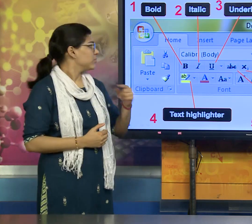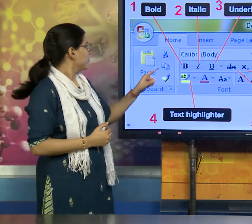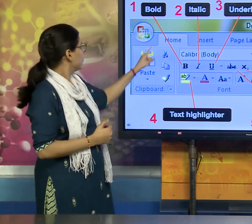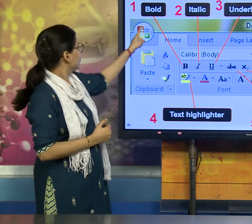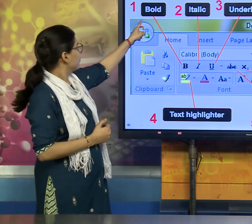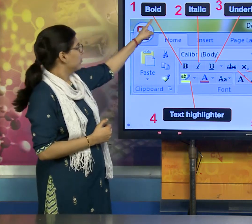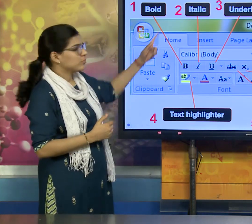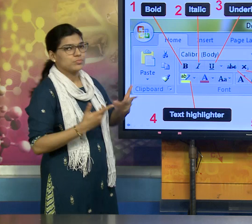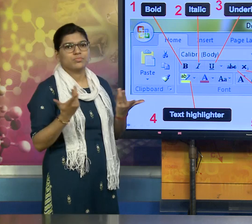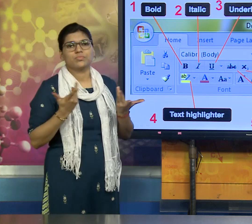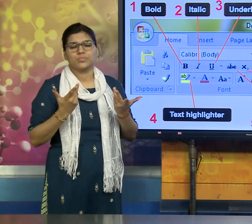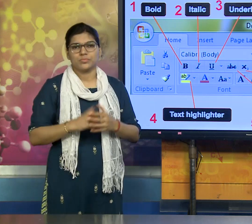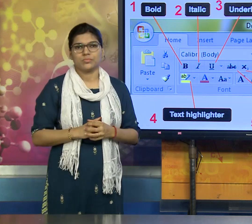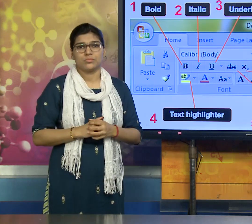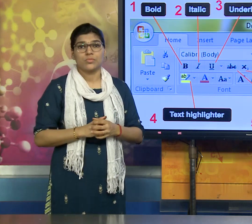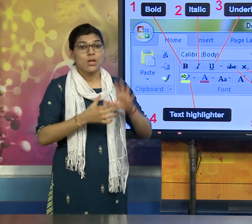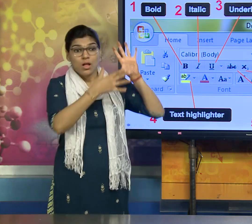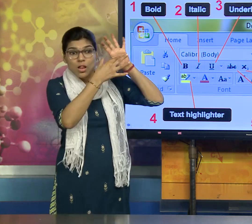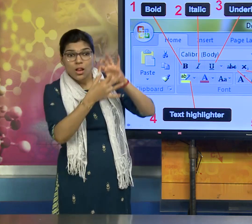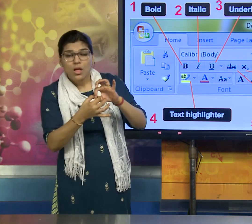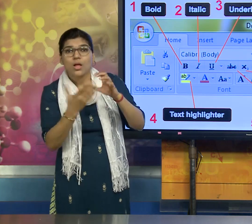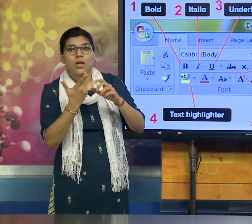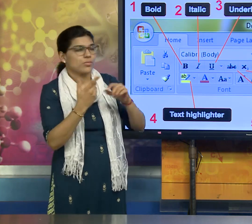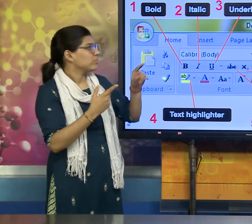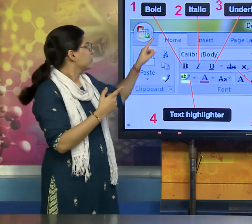focus on the small part which is written in bold.